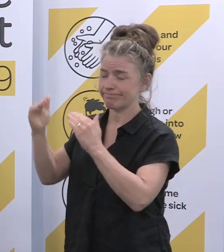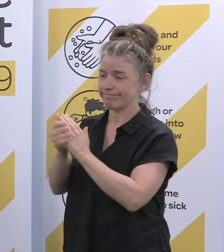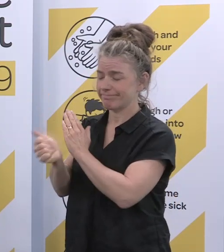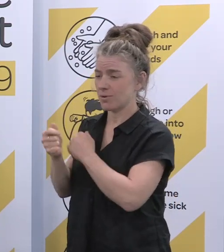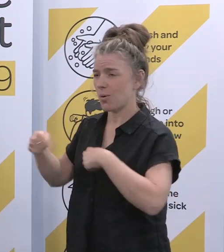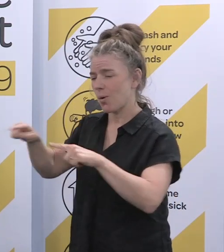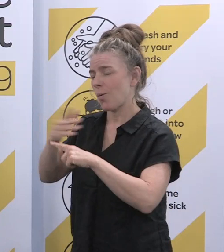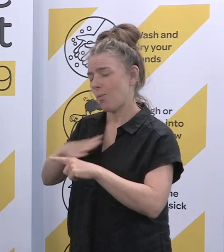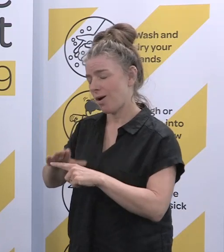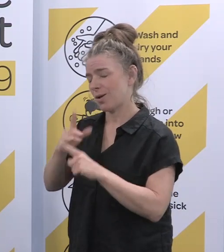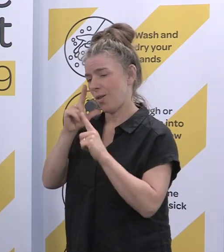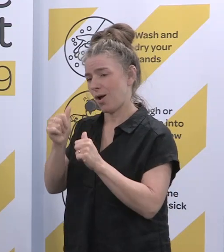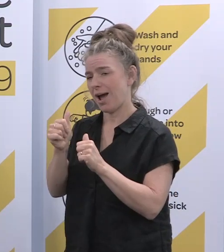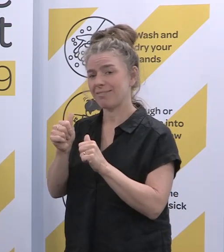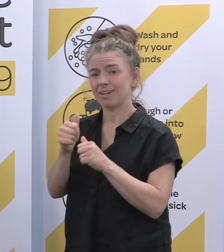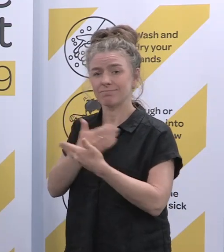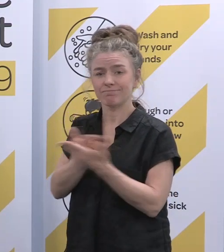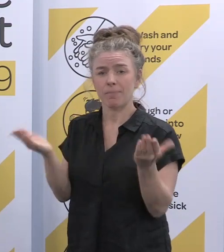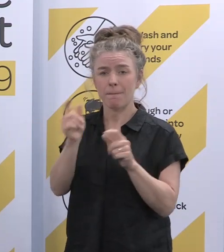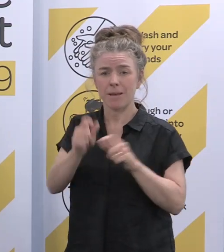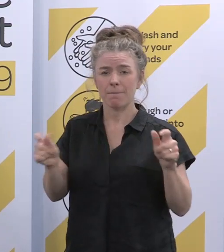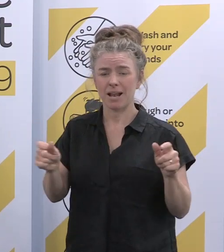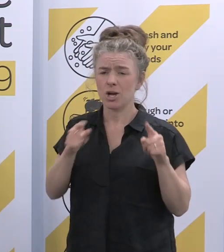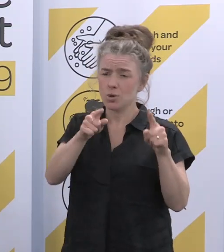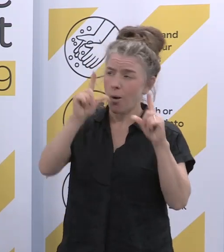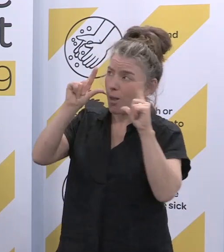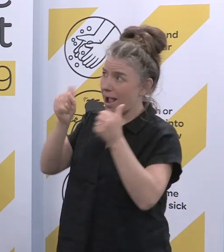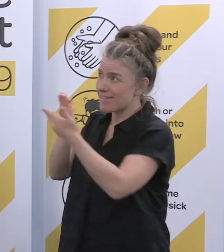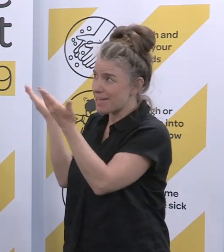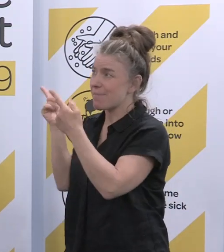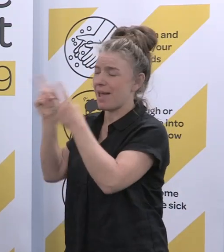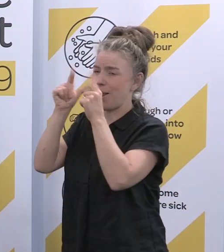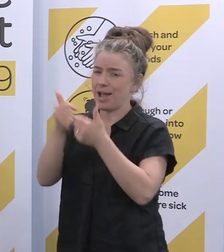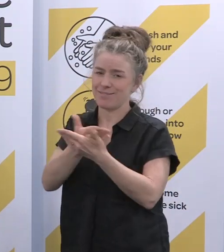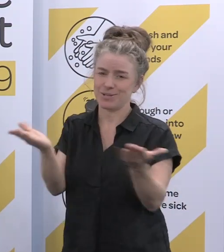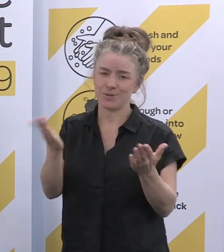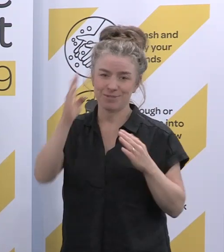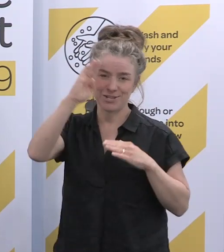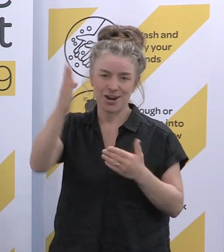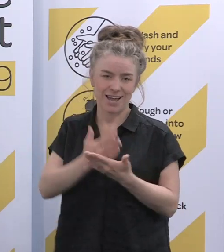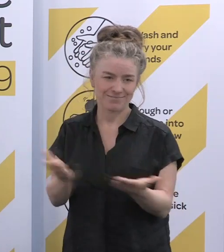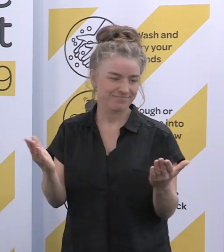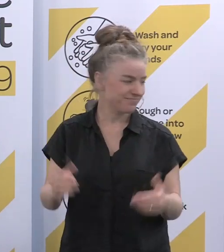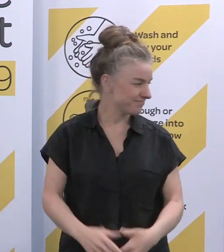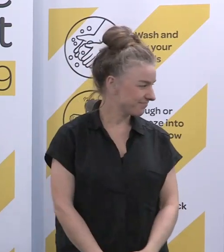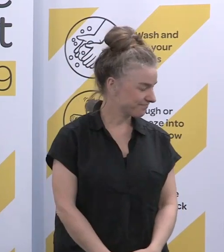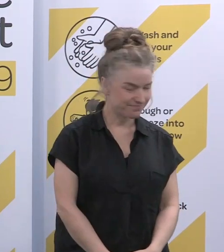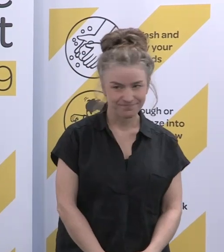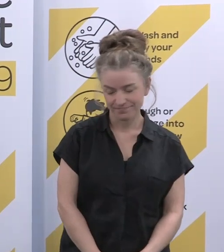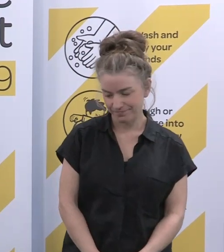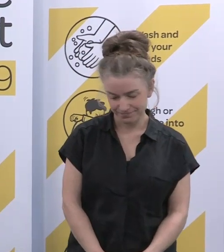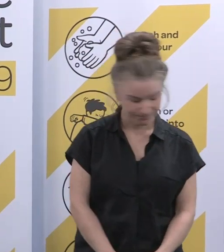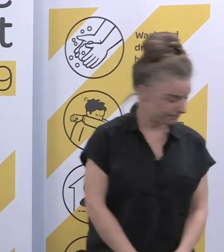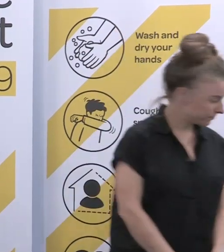aiming to look after New Zealanders, and if you can look after them too, I'd be very grateful. Kia ora koutou katoa. Thank you.